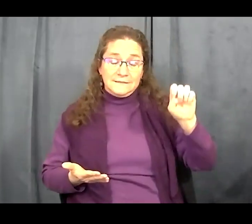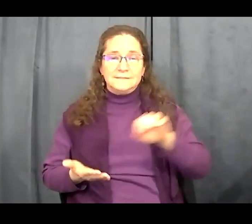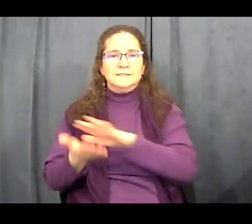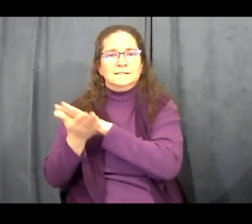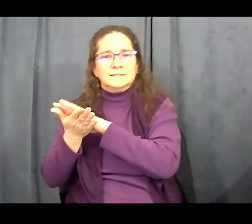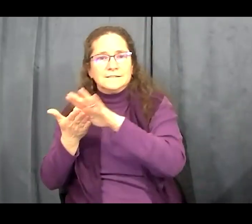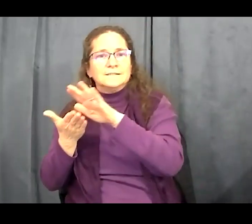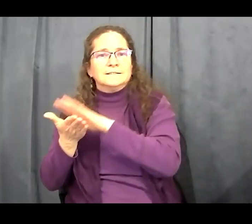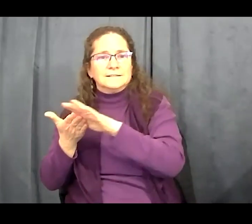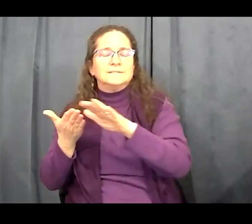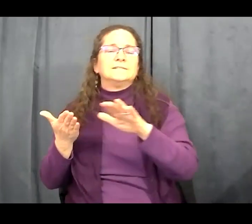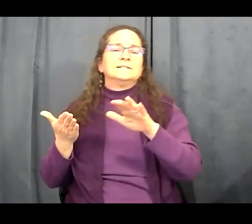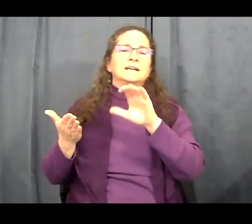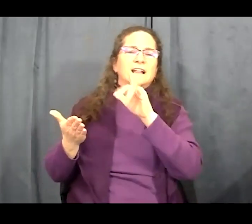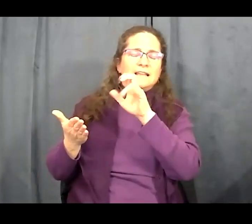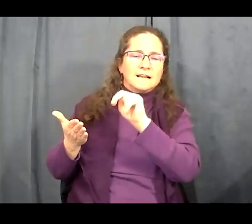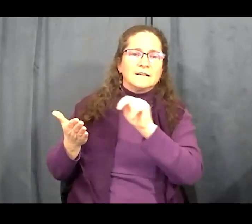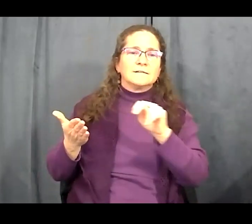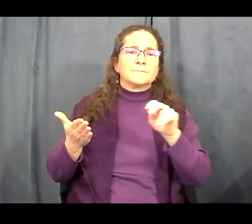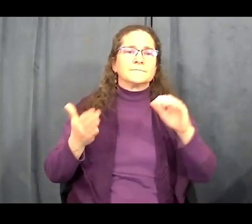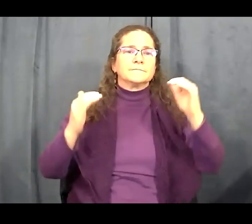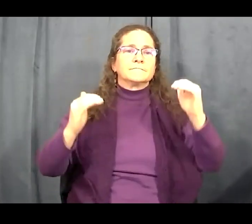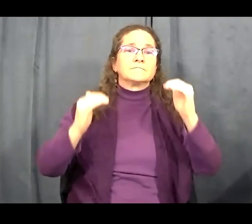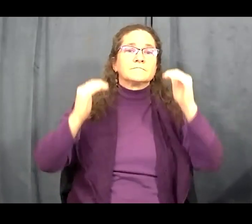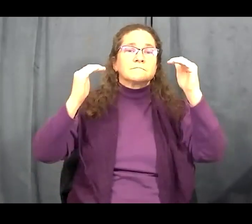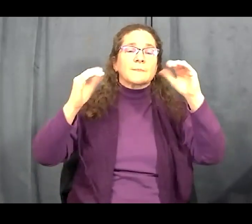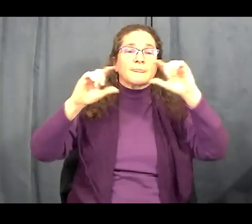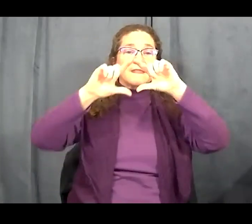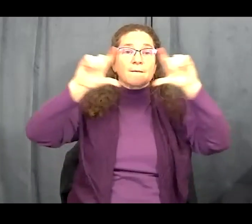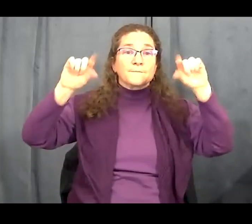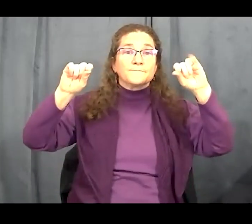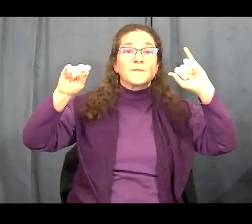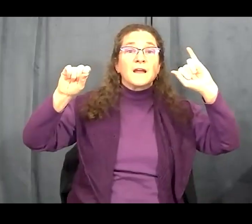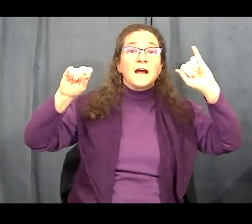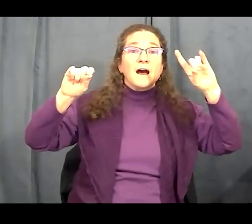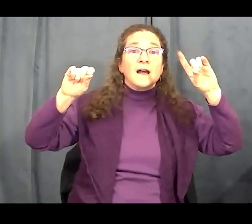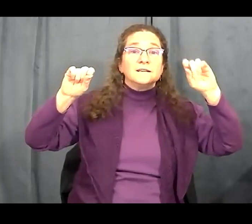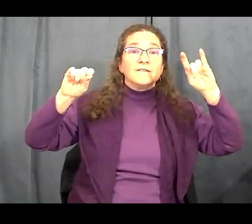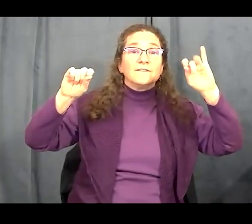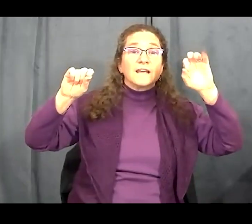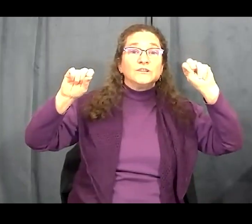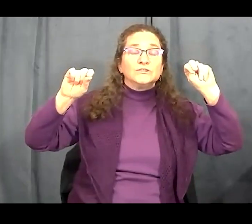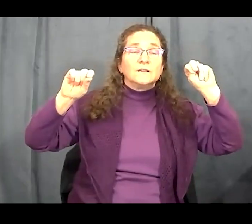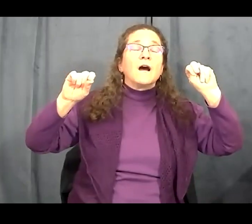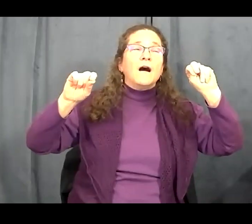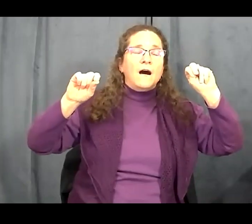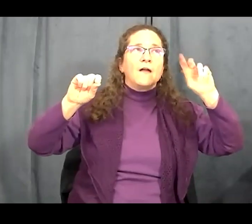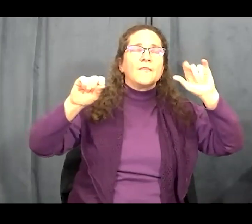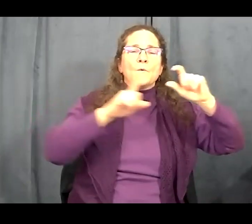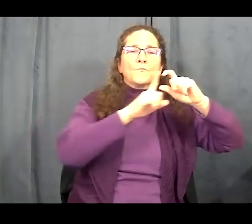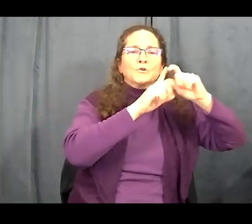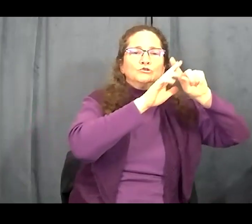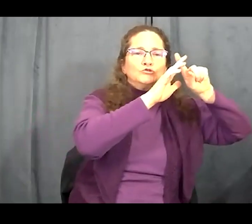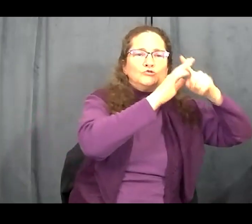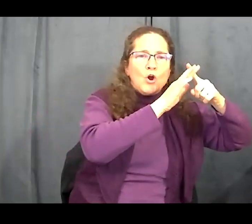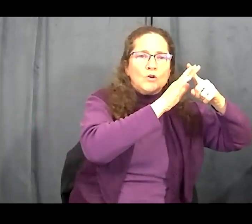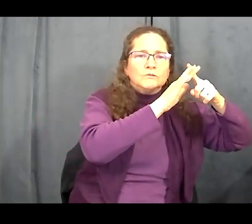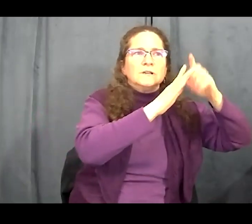Identification, identifying where it starts and ends. Oh, this is what this is, but ultimately you get to the top where you see the